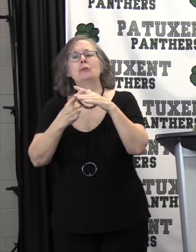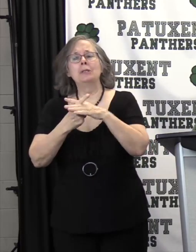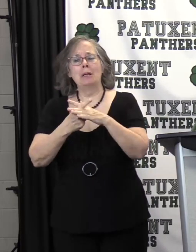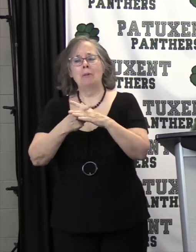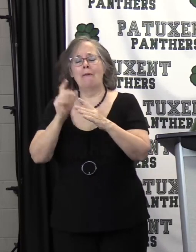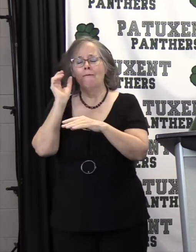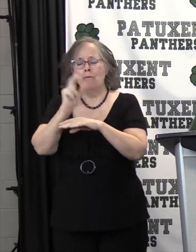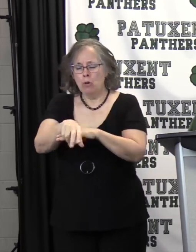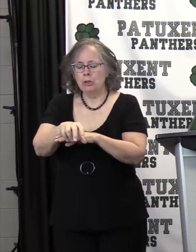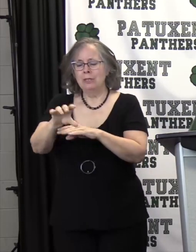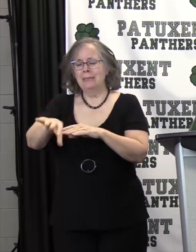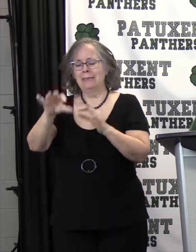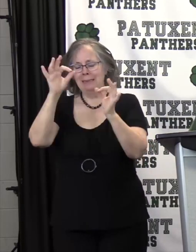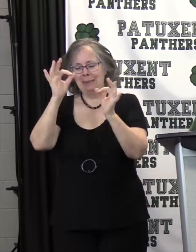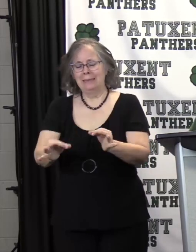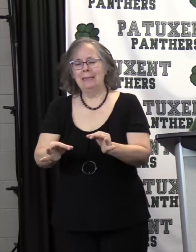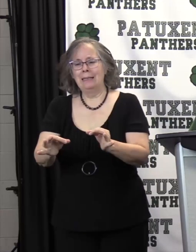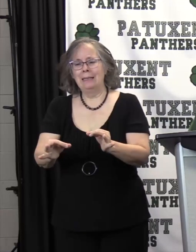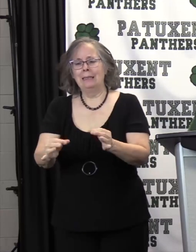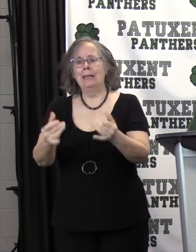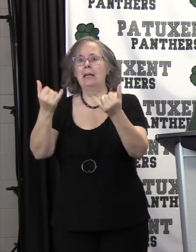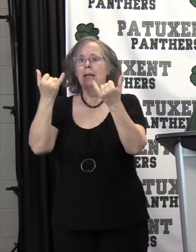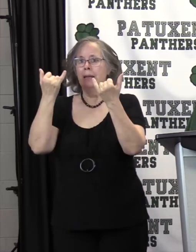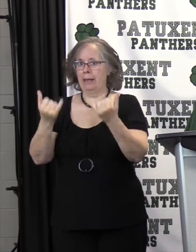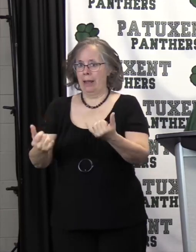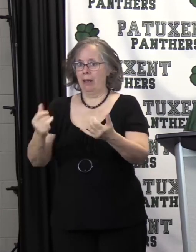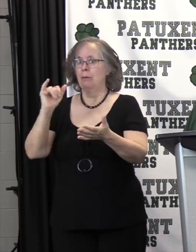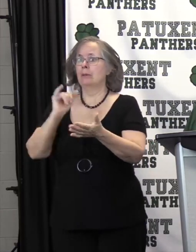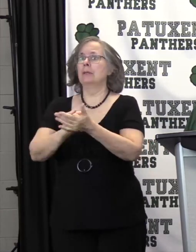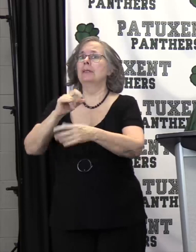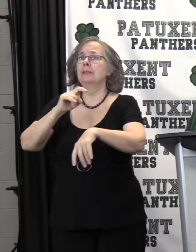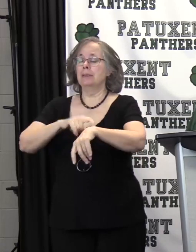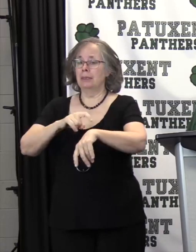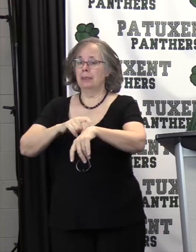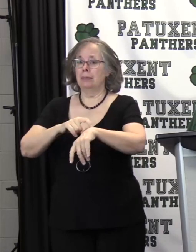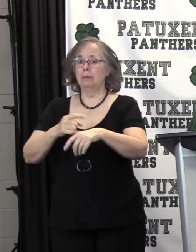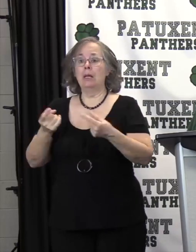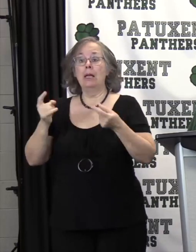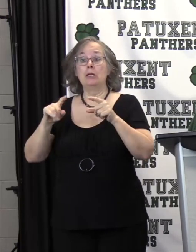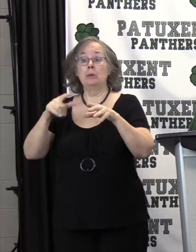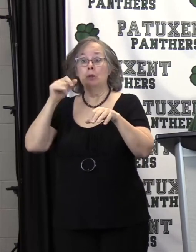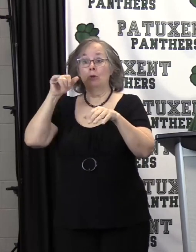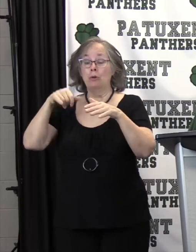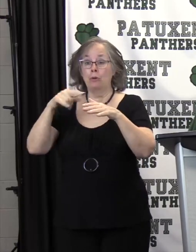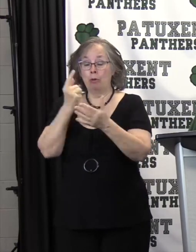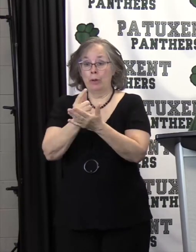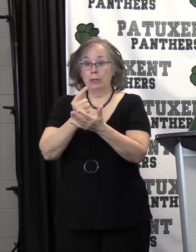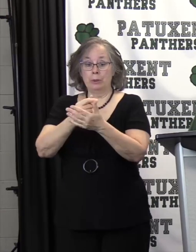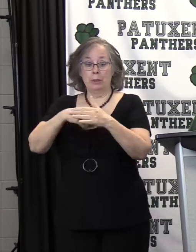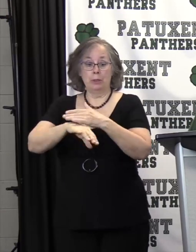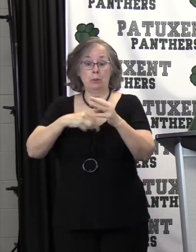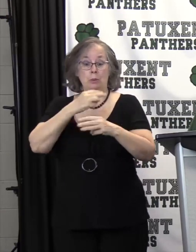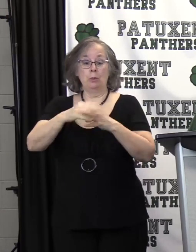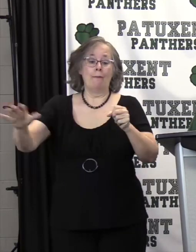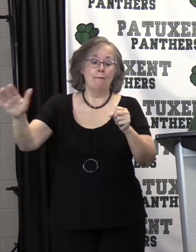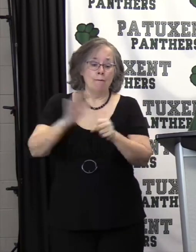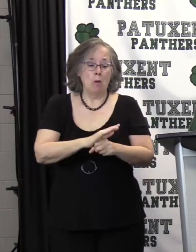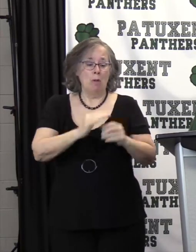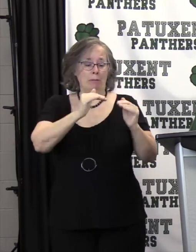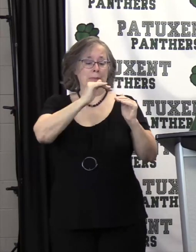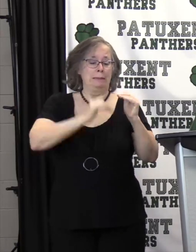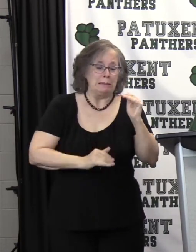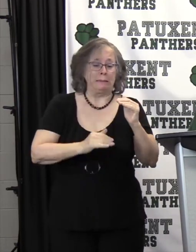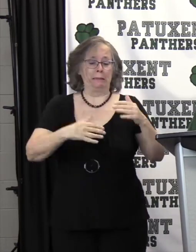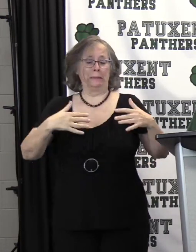to make a choice. Now is that time. As we graduate into a world filled with injustices and fear, we